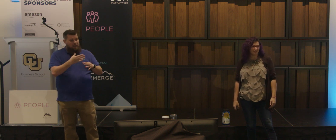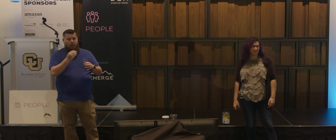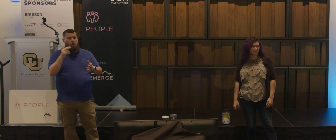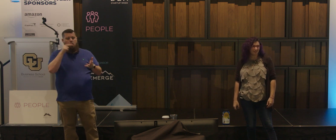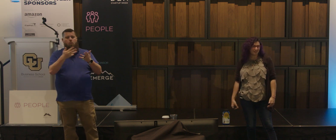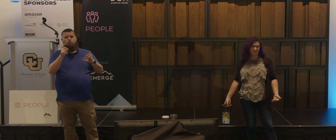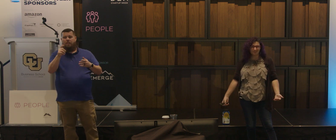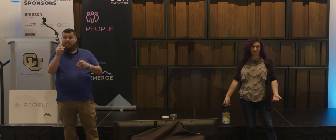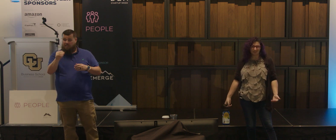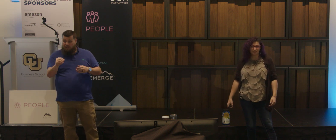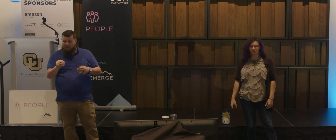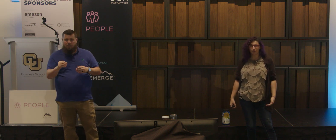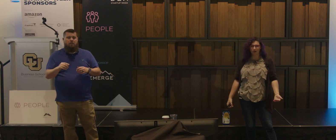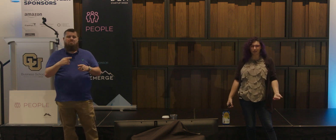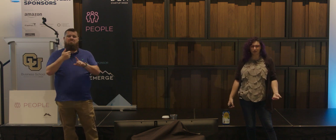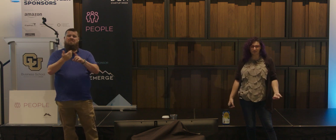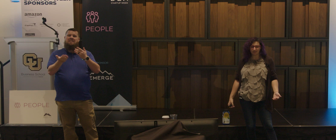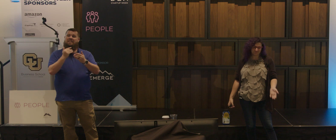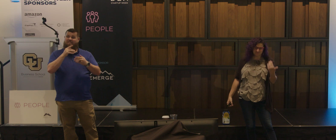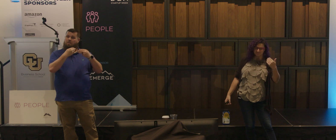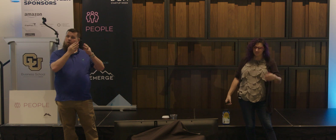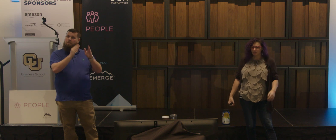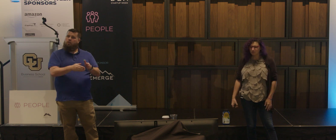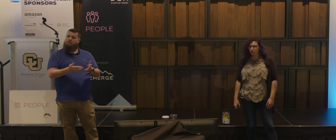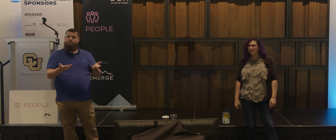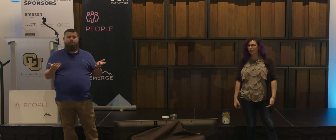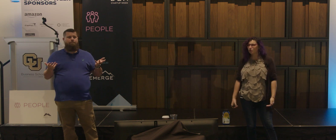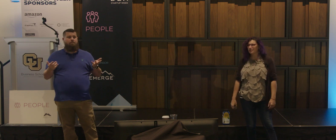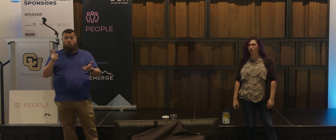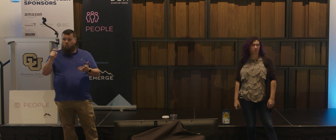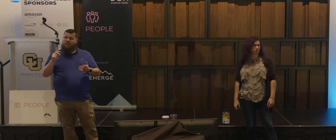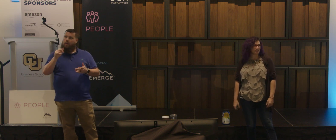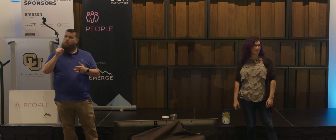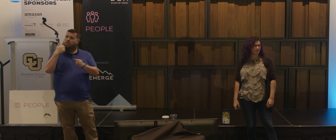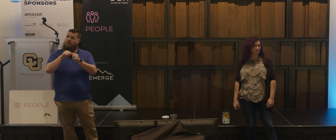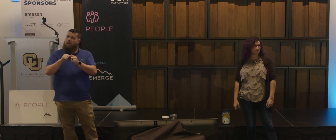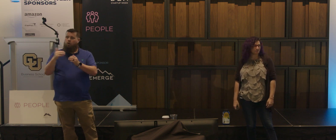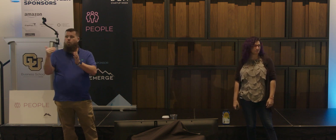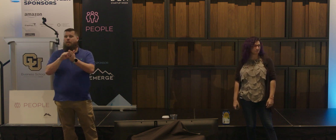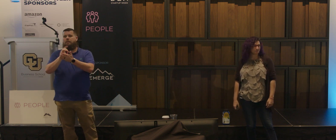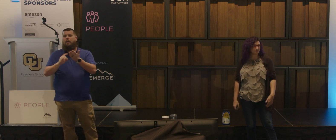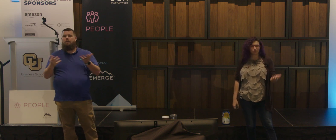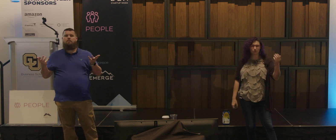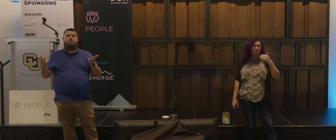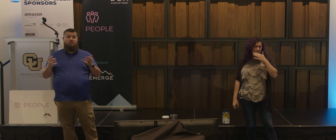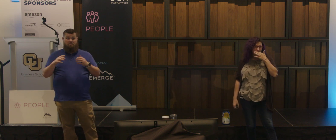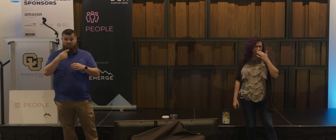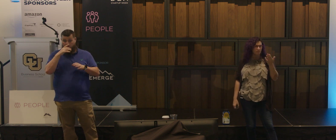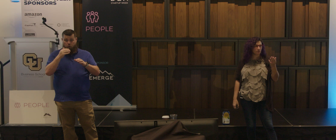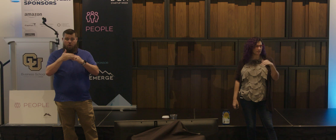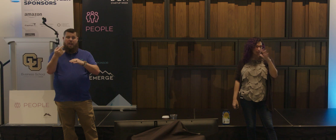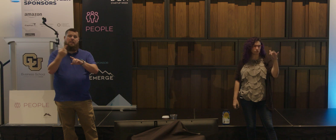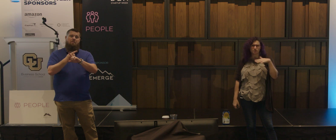need done that's easy. So if they're a marketing person, we need our newsletter redesigned. Can you do the next